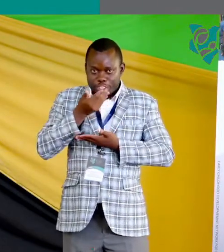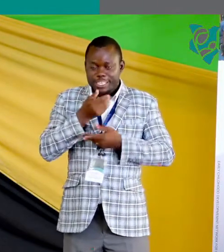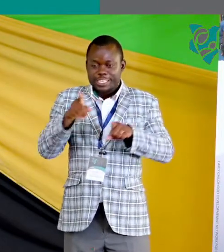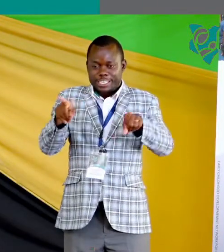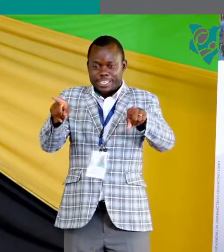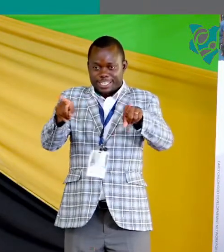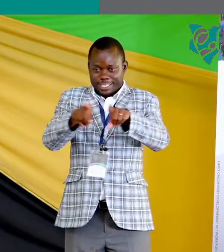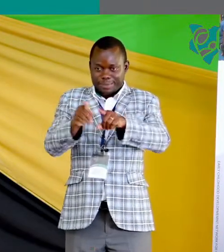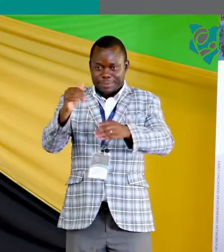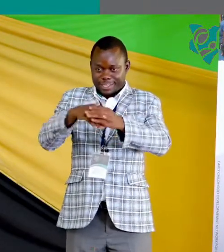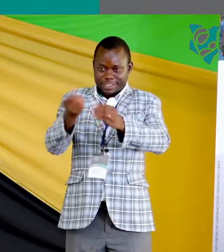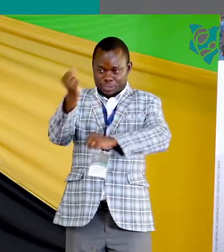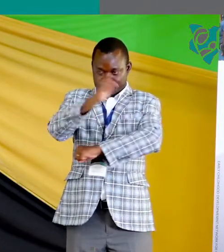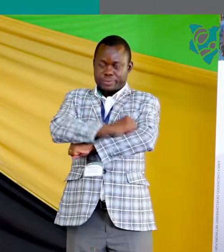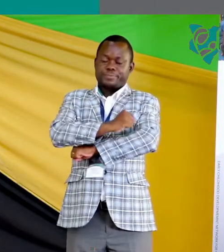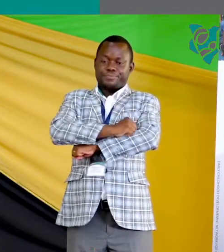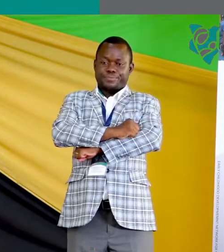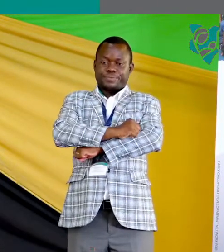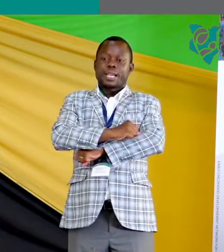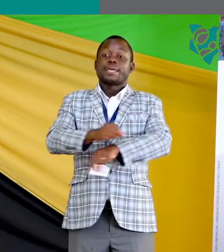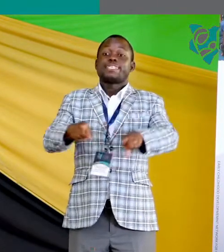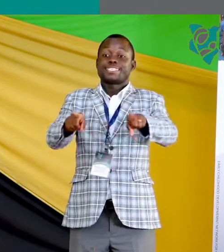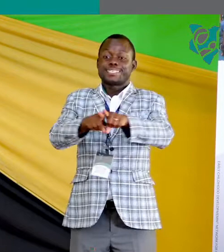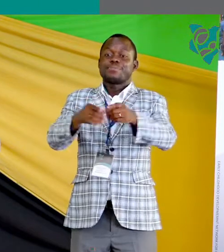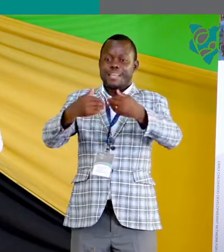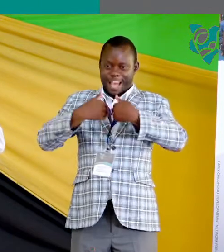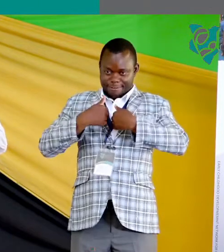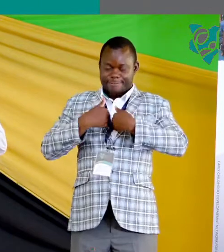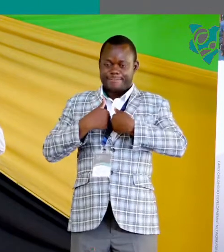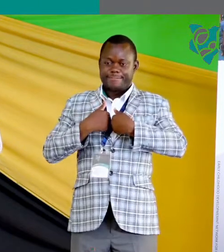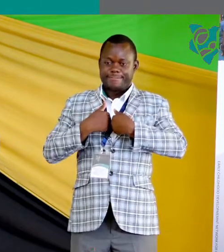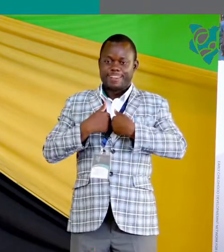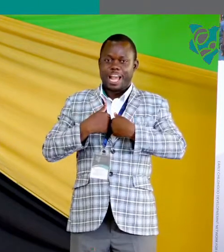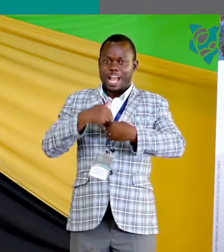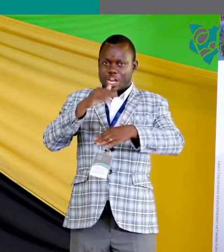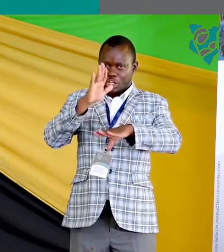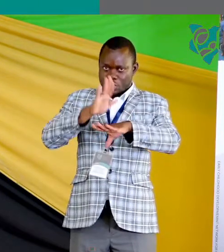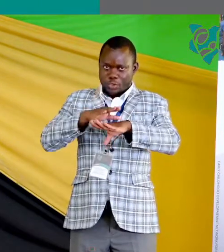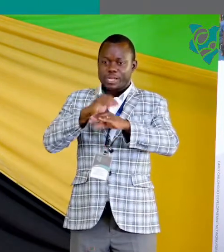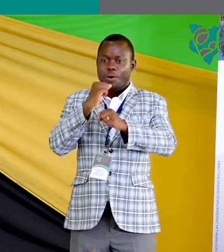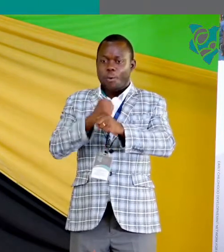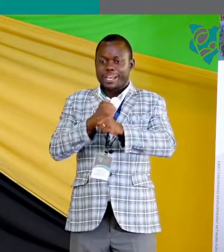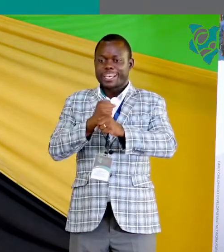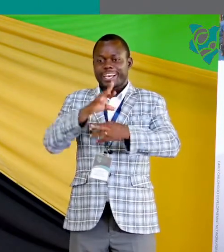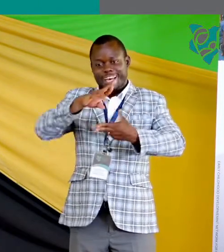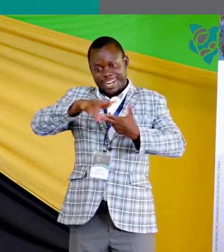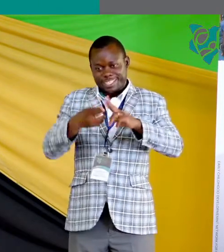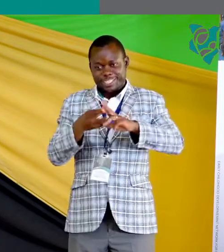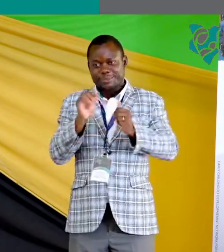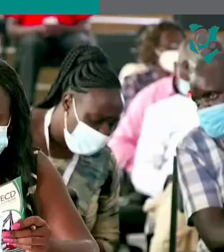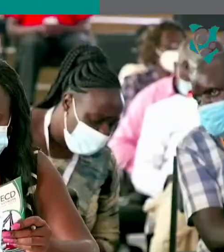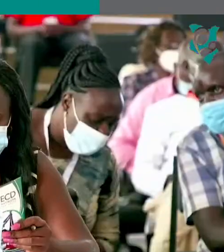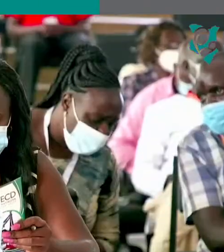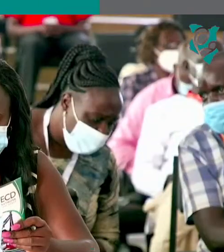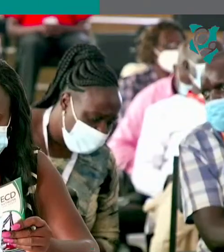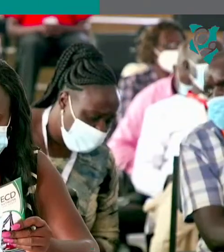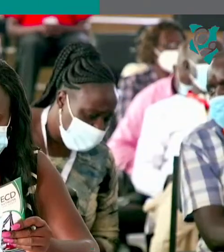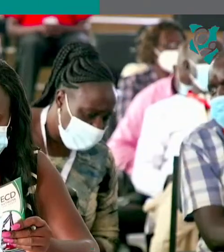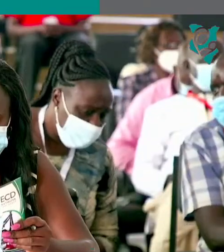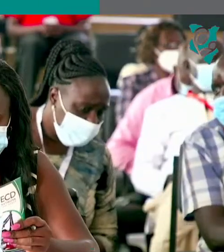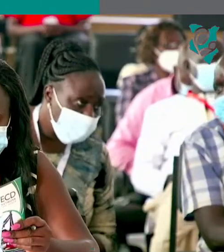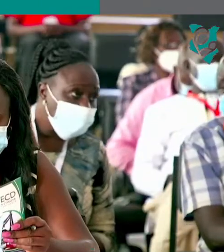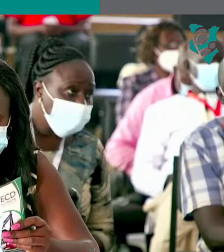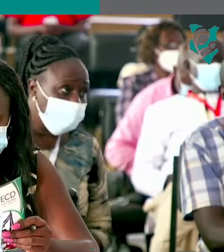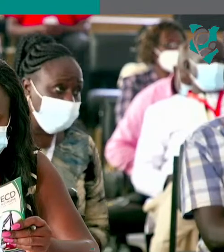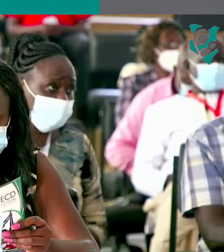school. We have a very good working environment with our partners in